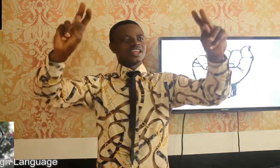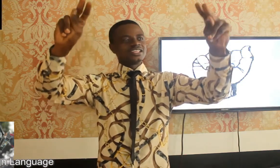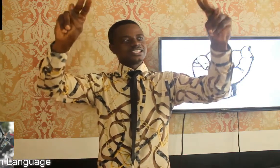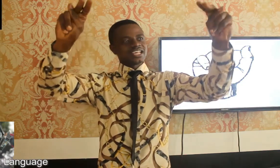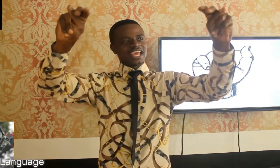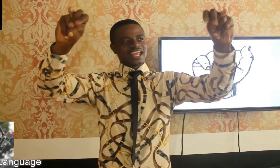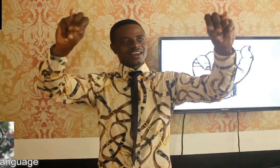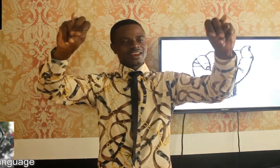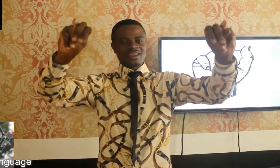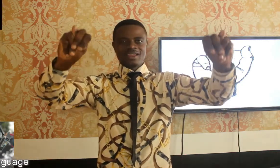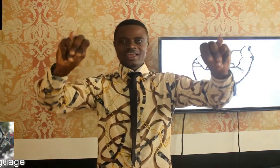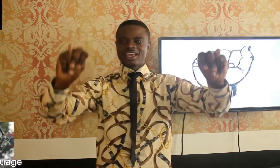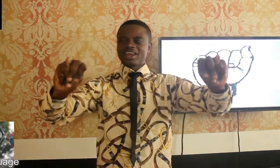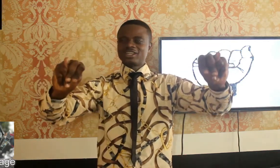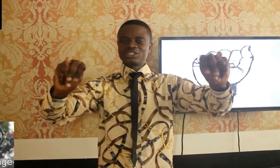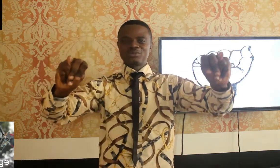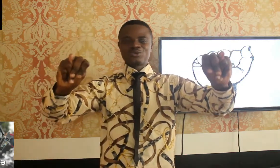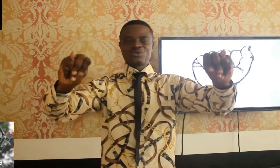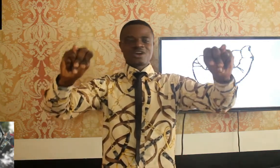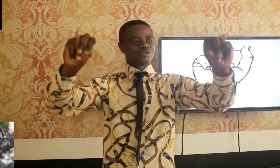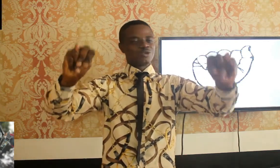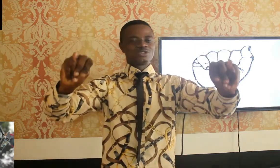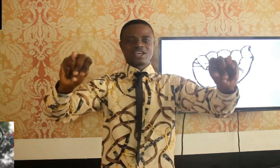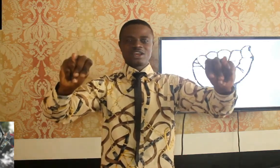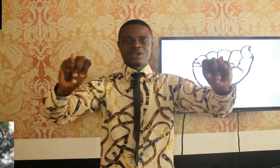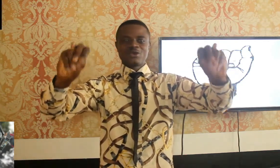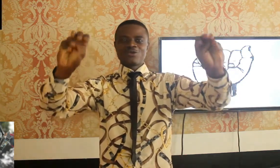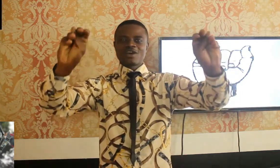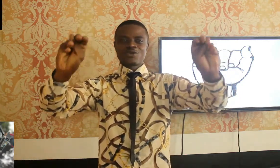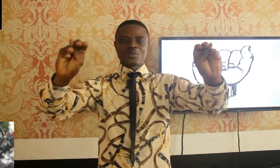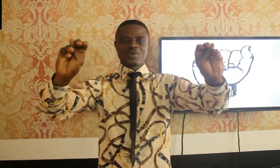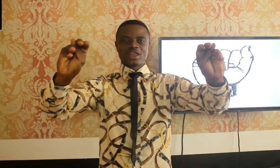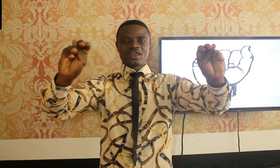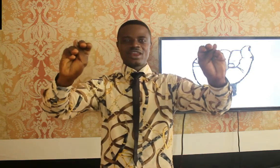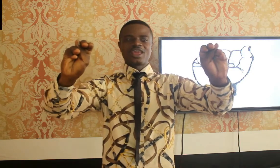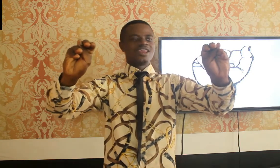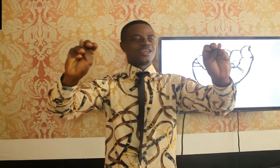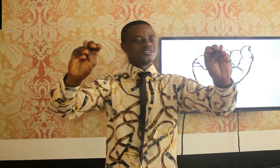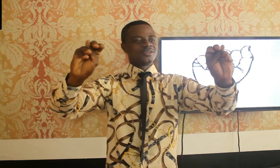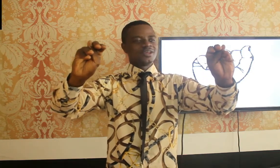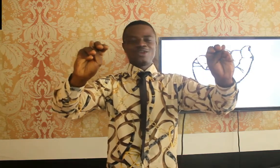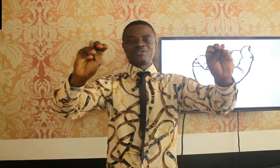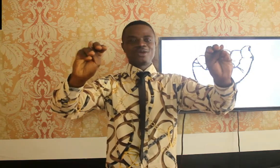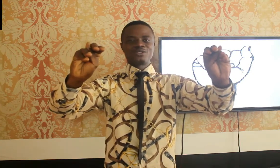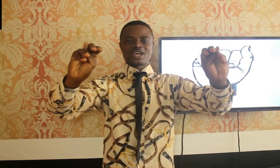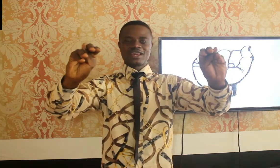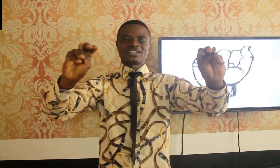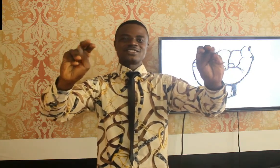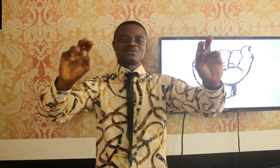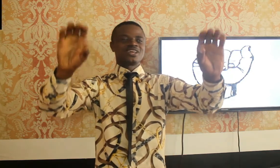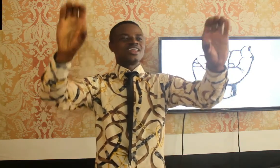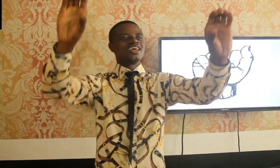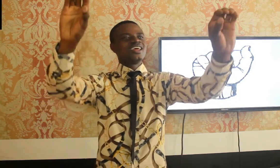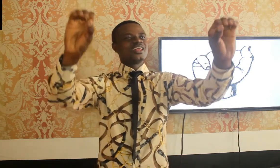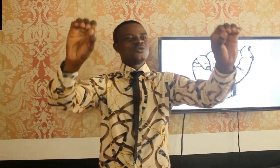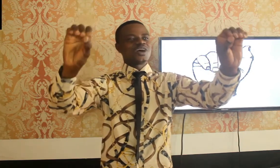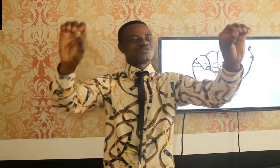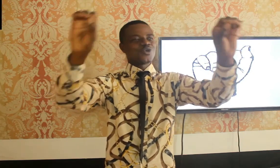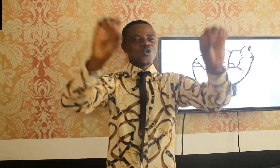Then this is N handshake too. We have close N, we have open N. Any of them you sign is accepted. Then we have